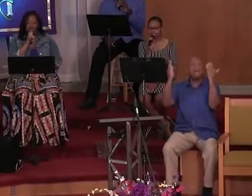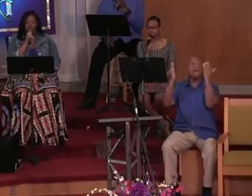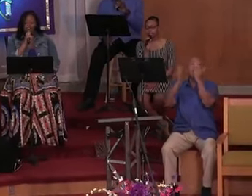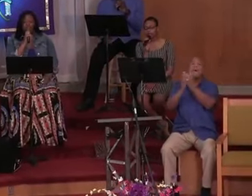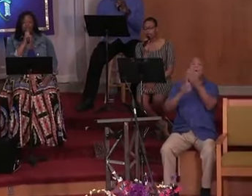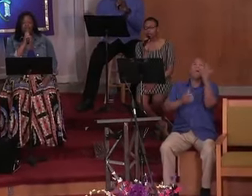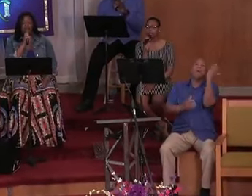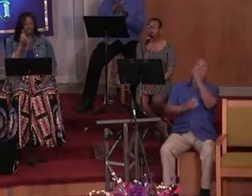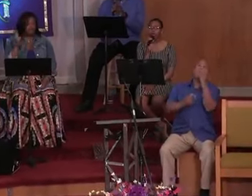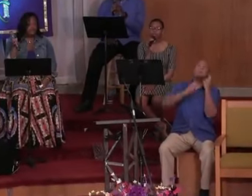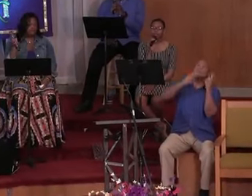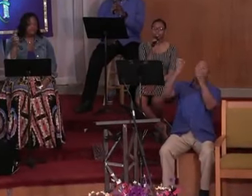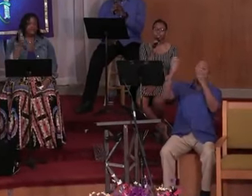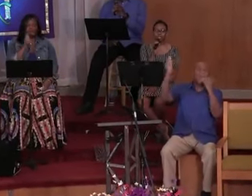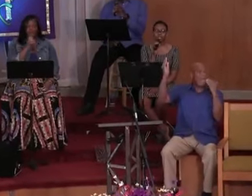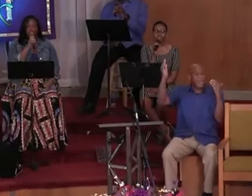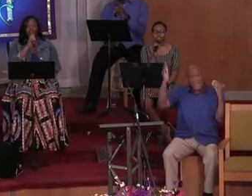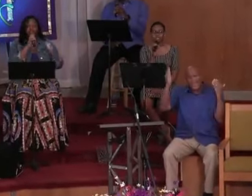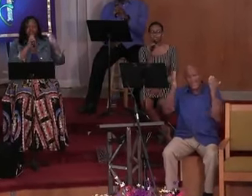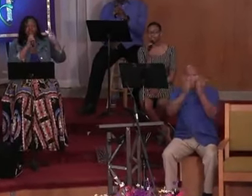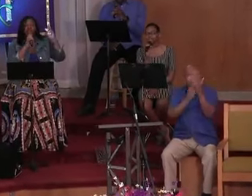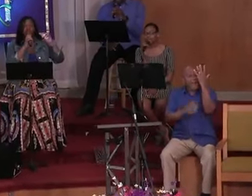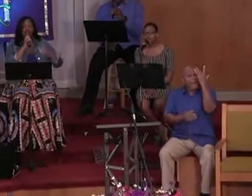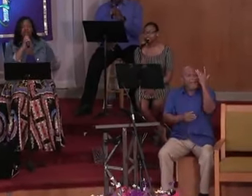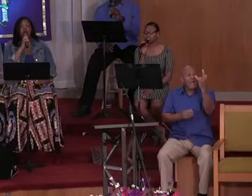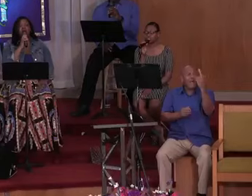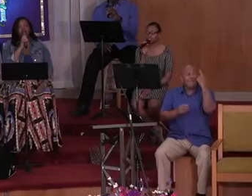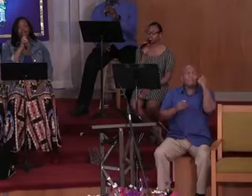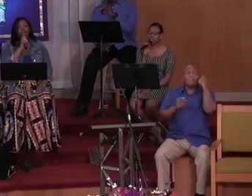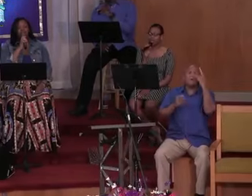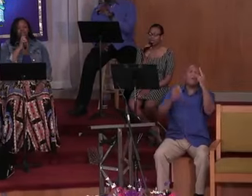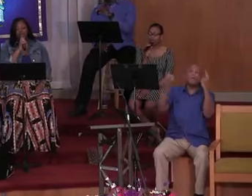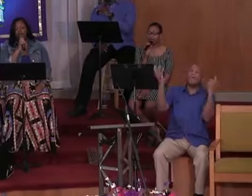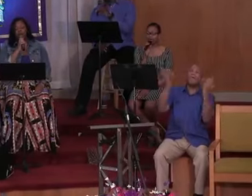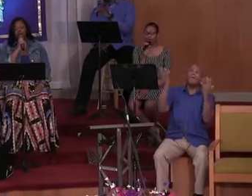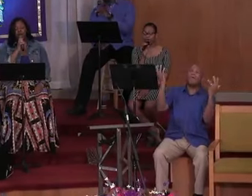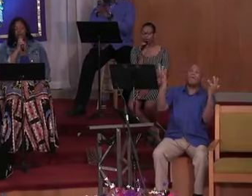good. Oh, give thanks. Oh, give thanks unto the Lord.